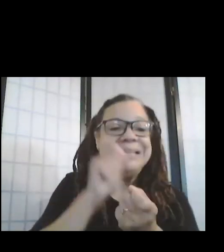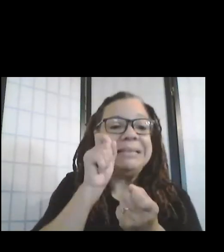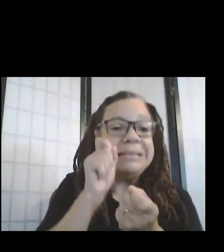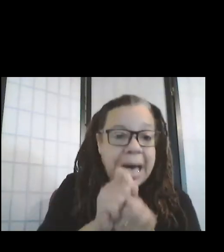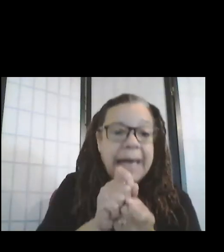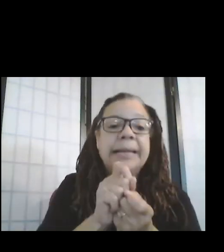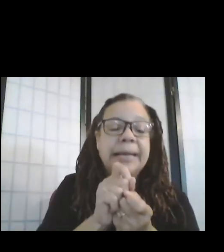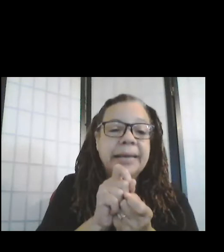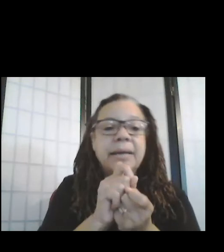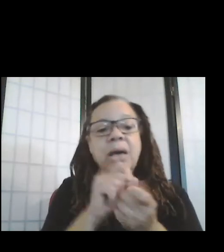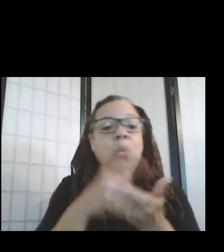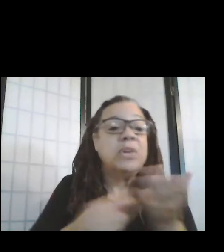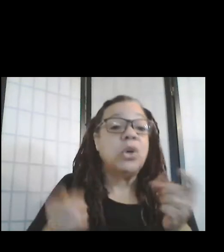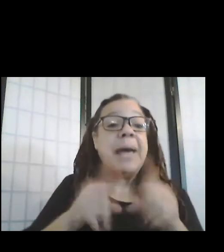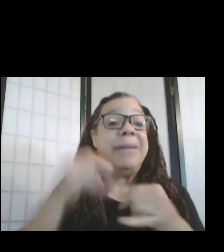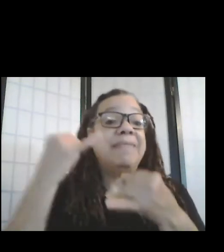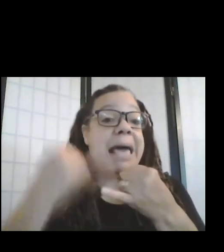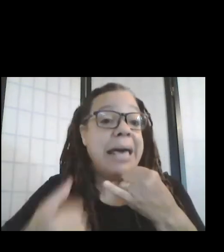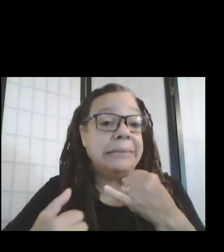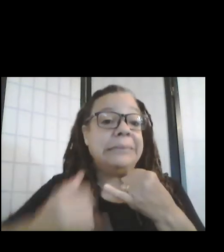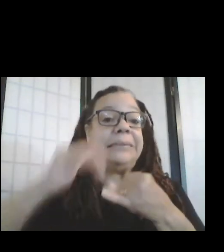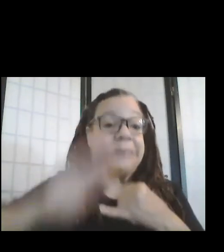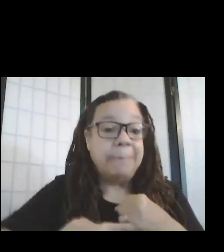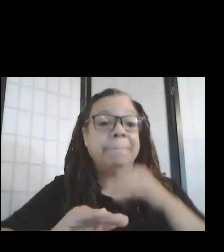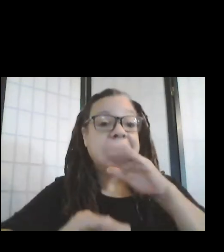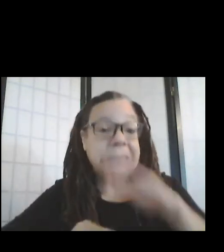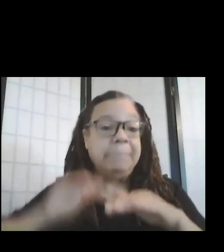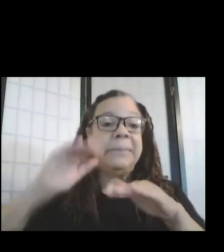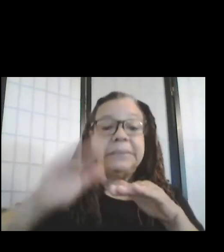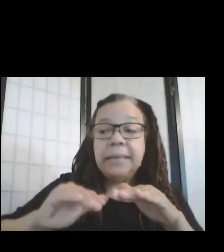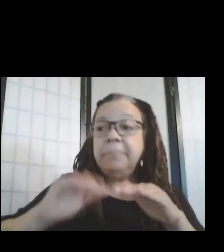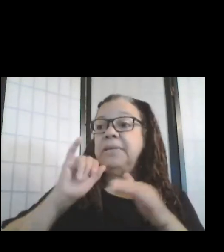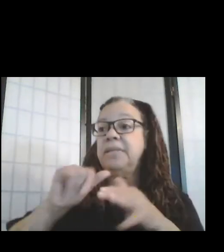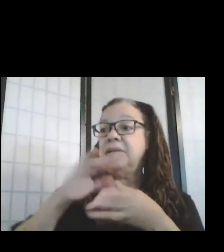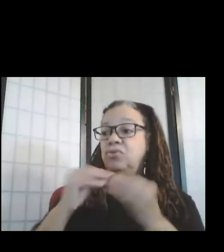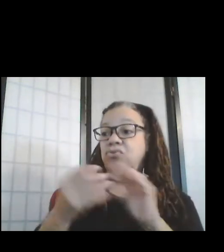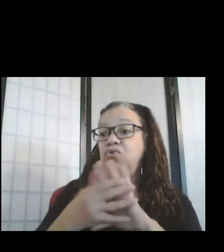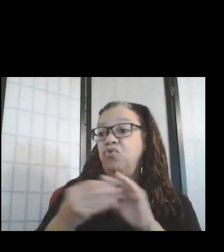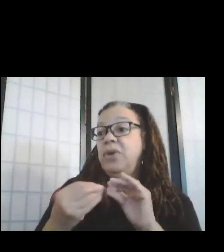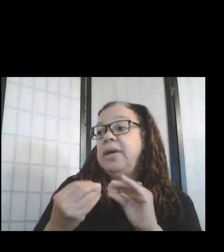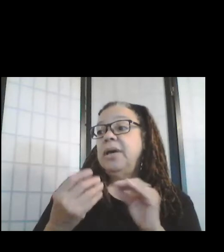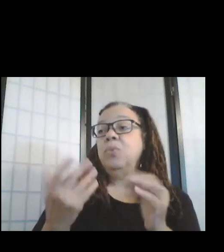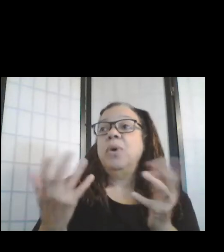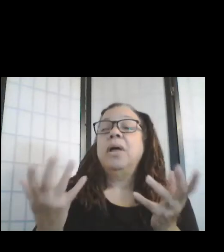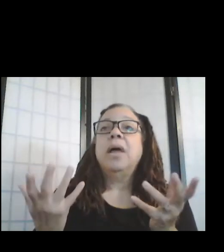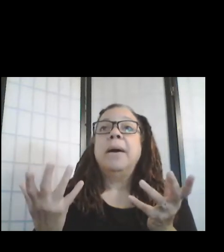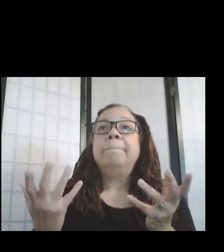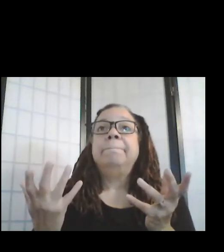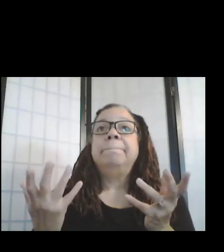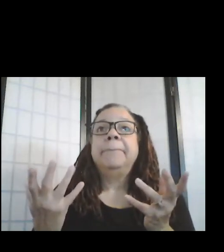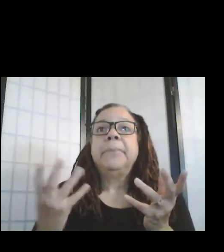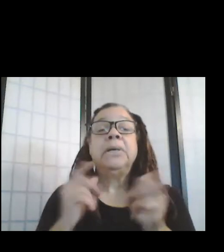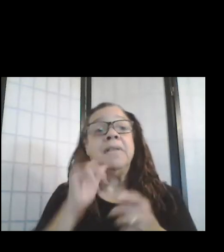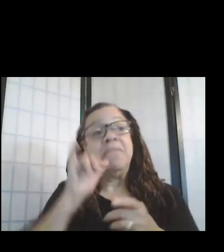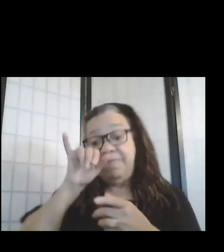begin what's going to happen step by step. Is it going to be a